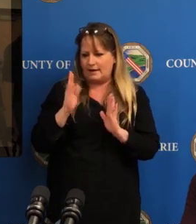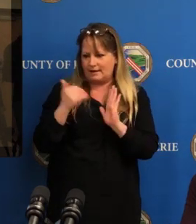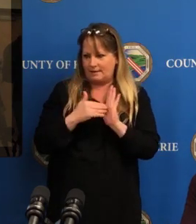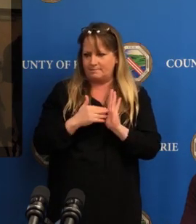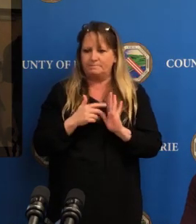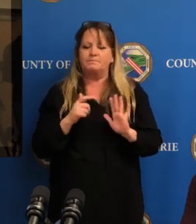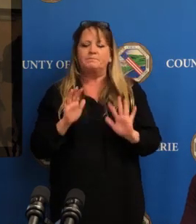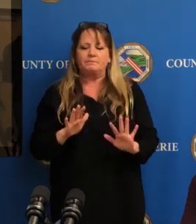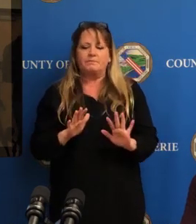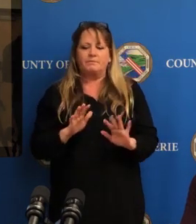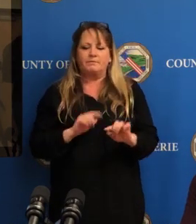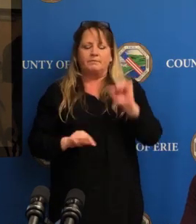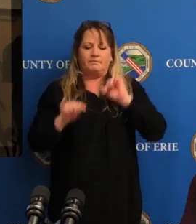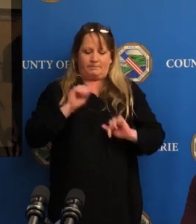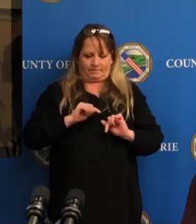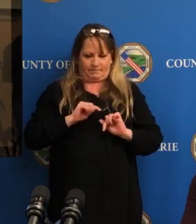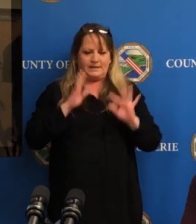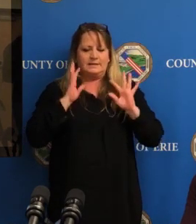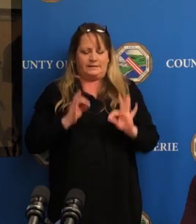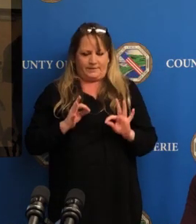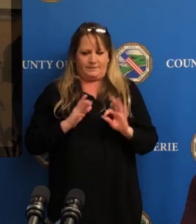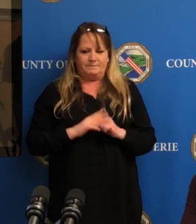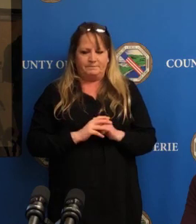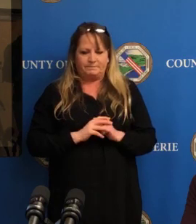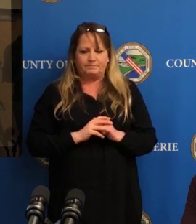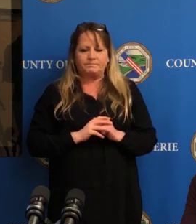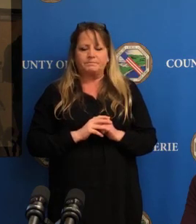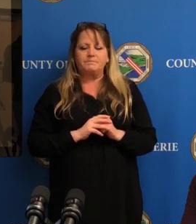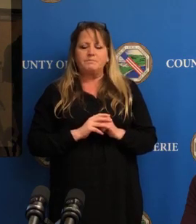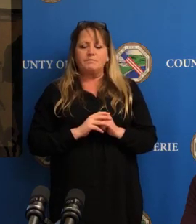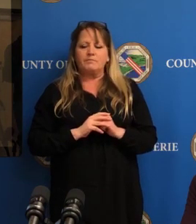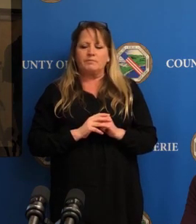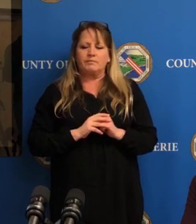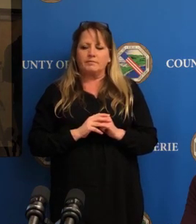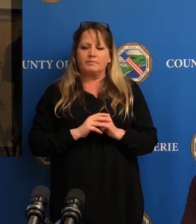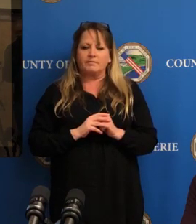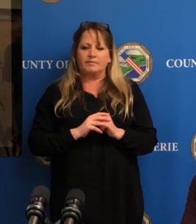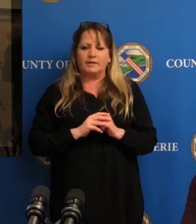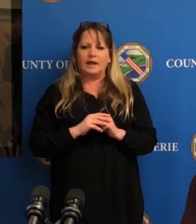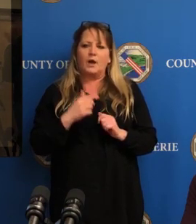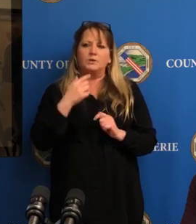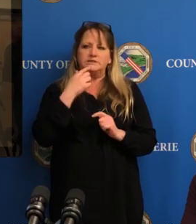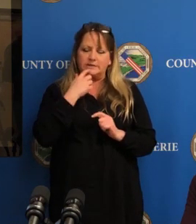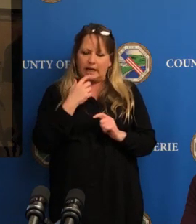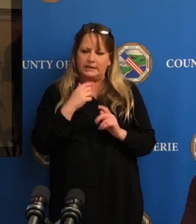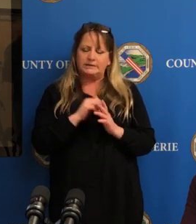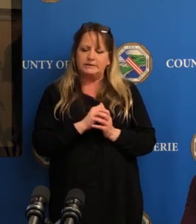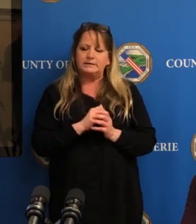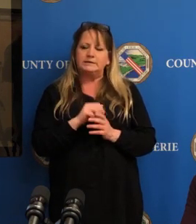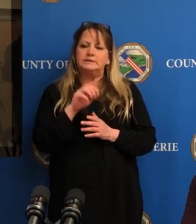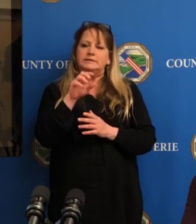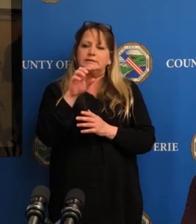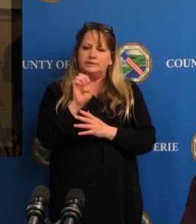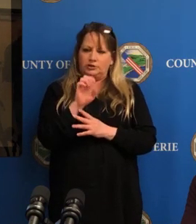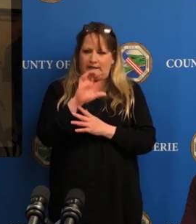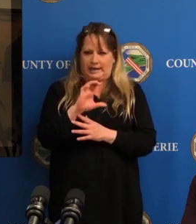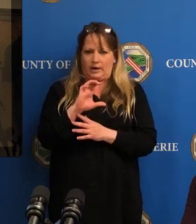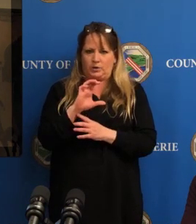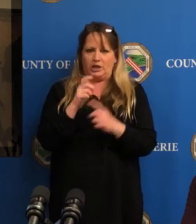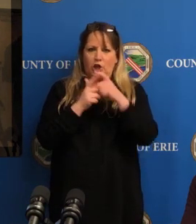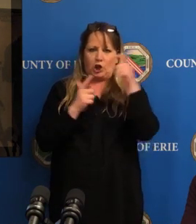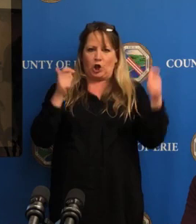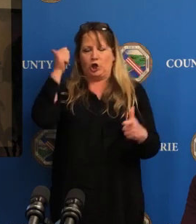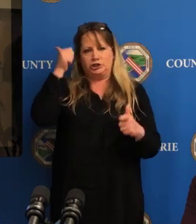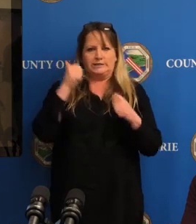will... Certainly. I was framing this question a little bit. Erie County is the